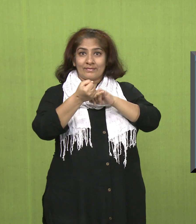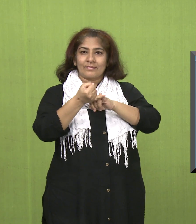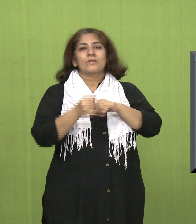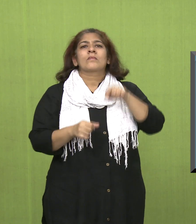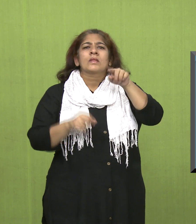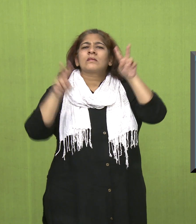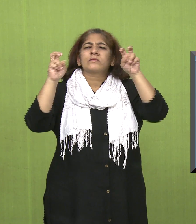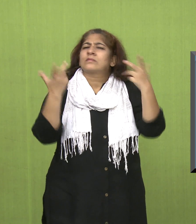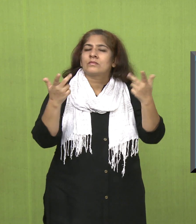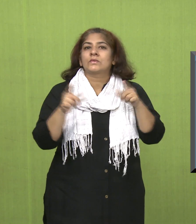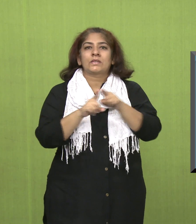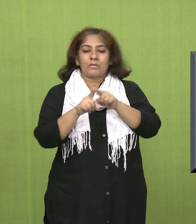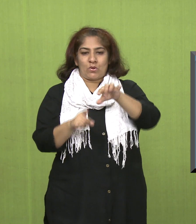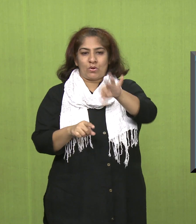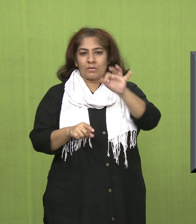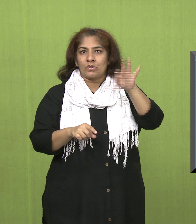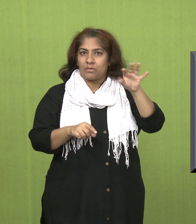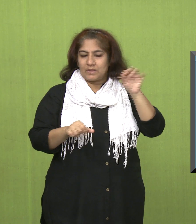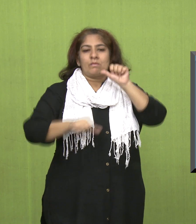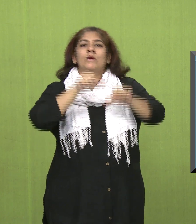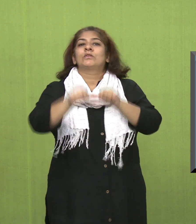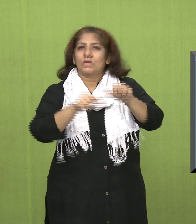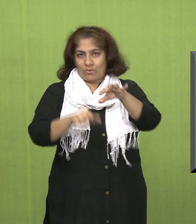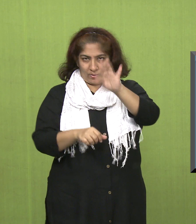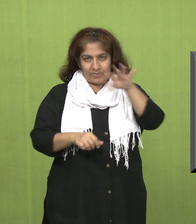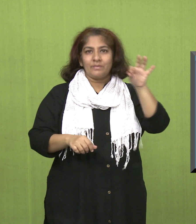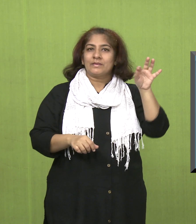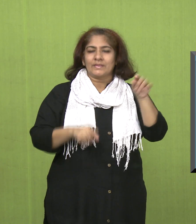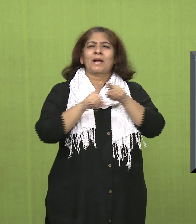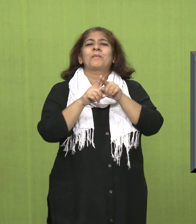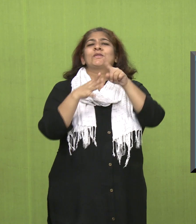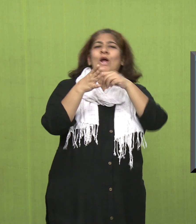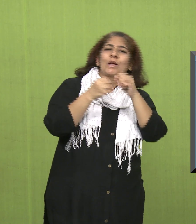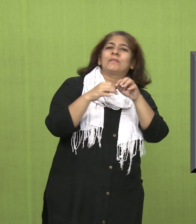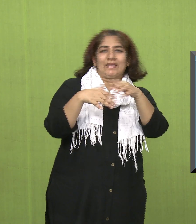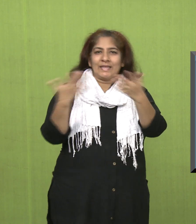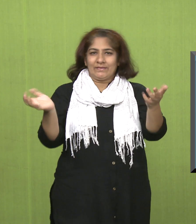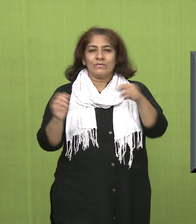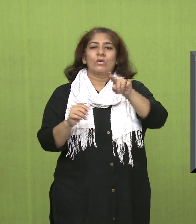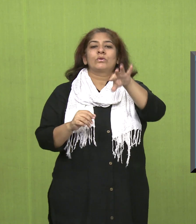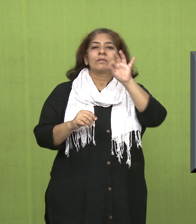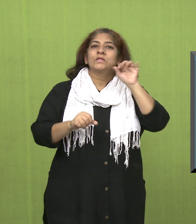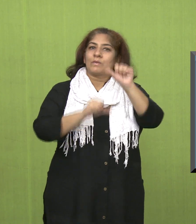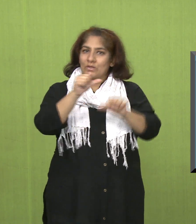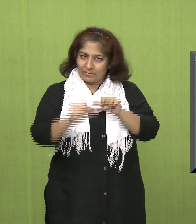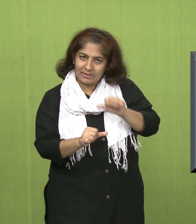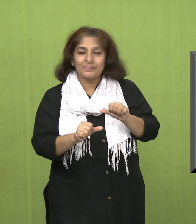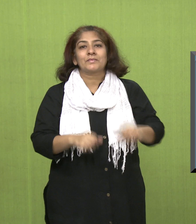The selection process involves various steps, like we are hiring people, we are taking interview, we are choosing